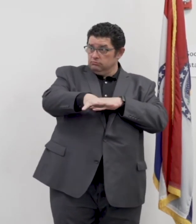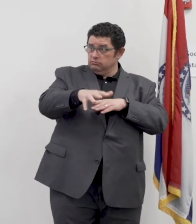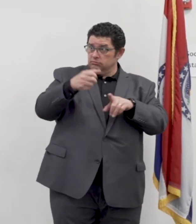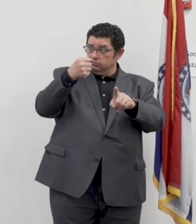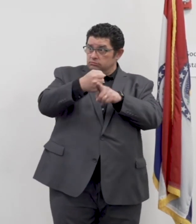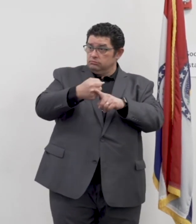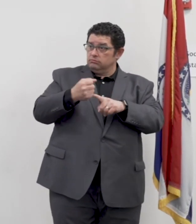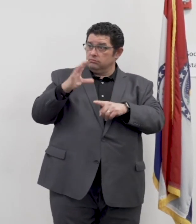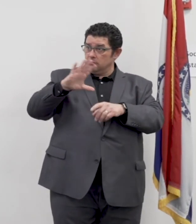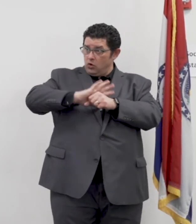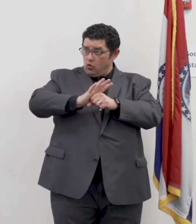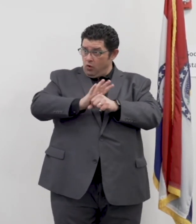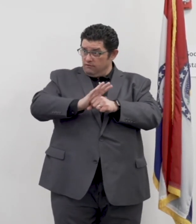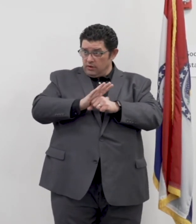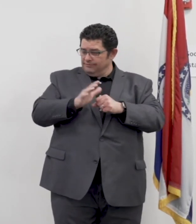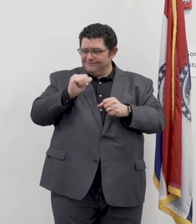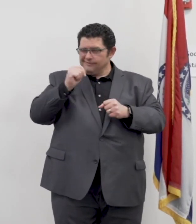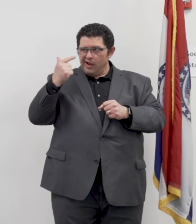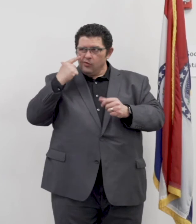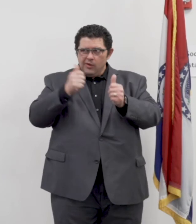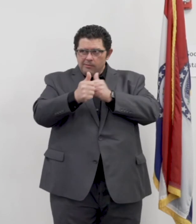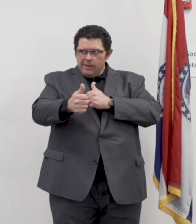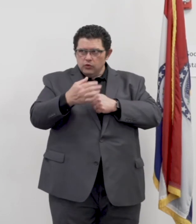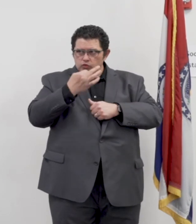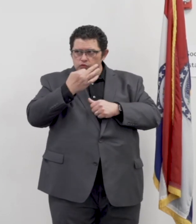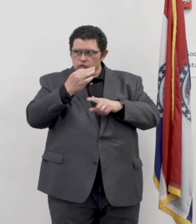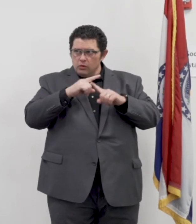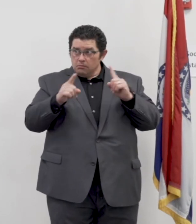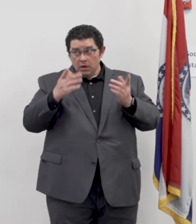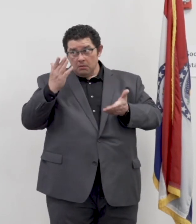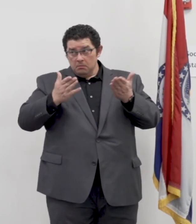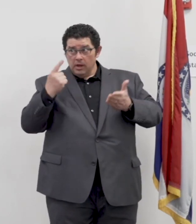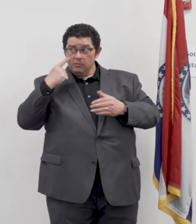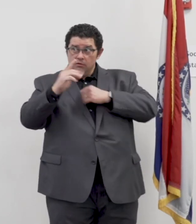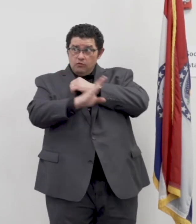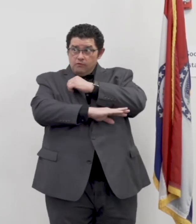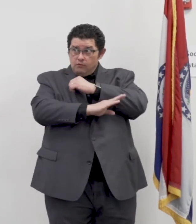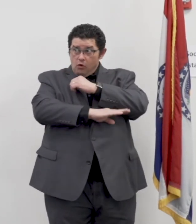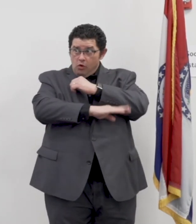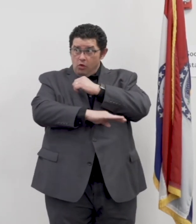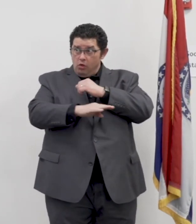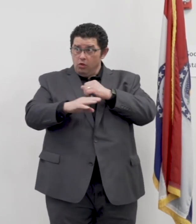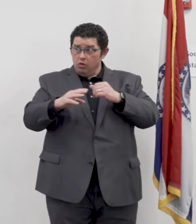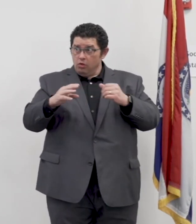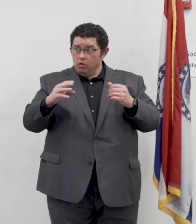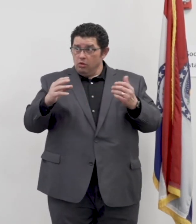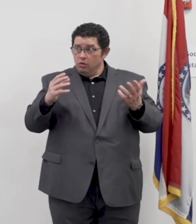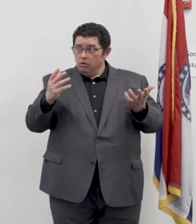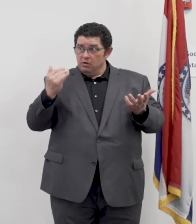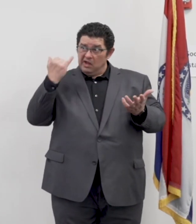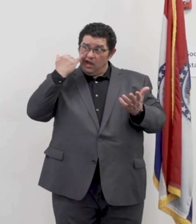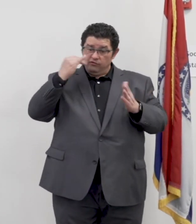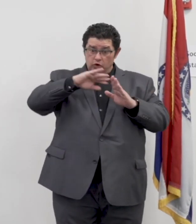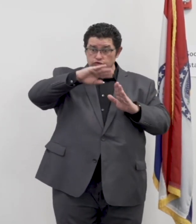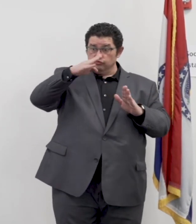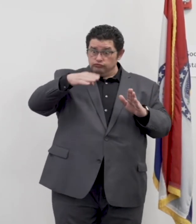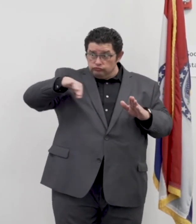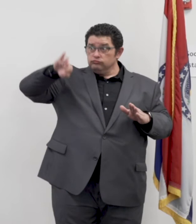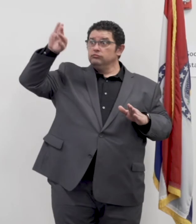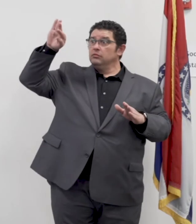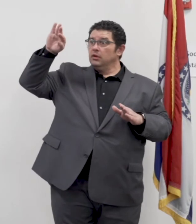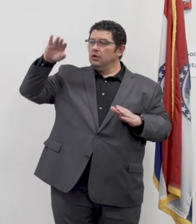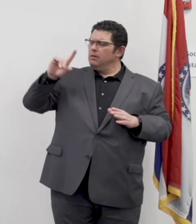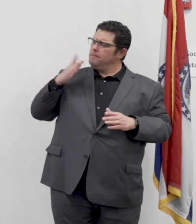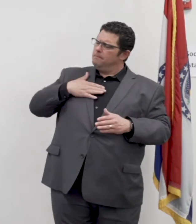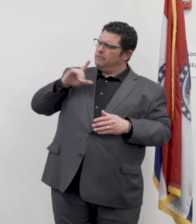pass eventually and be in place for the fall if there is like a surge. So my question for you is, as someone who